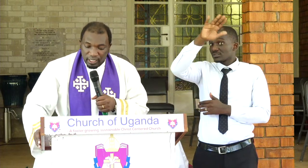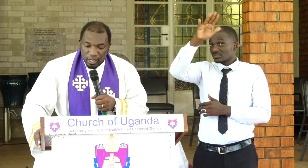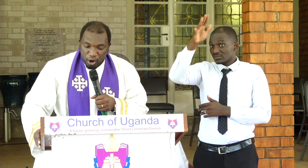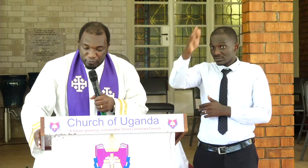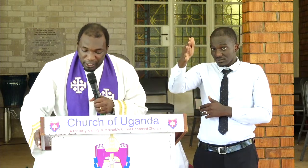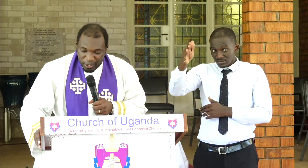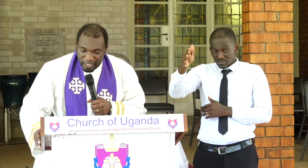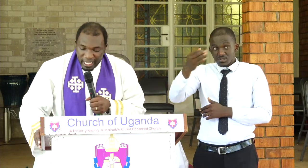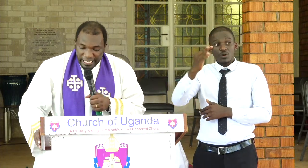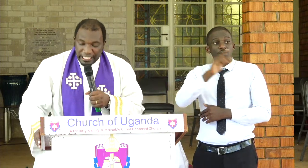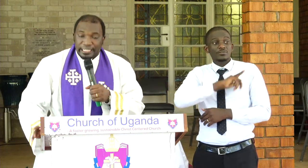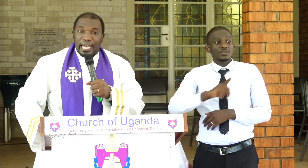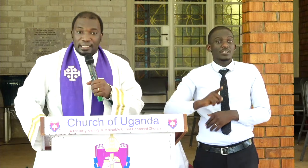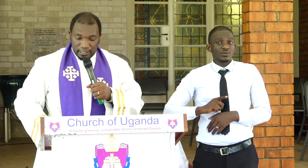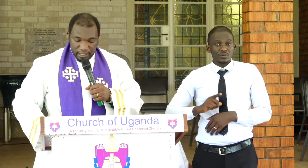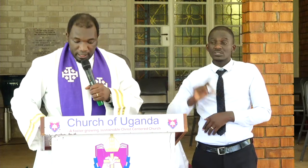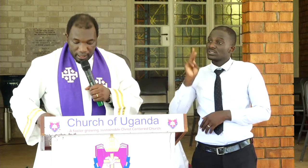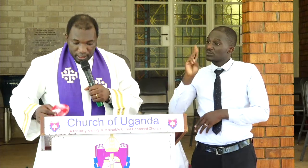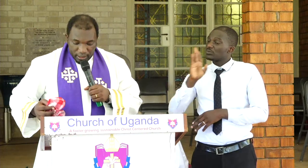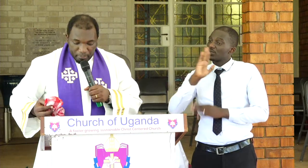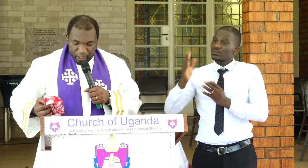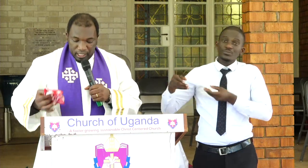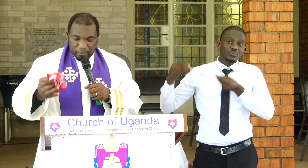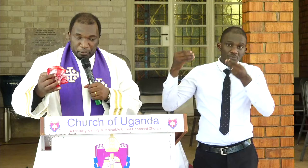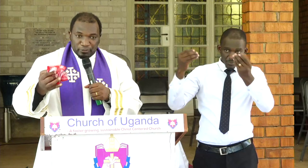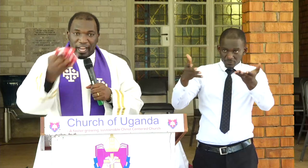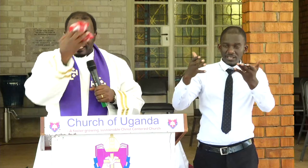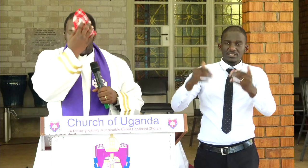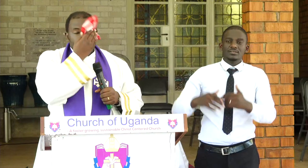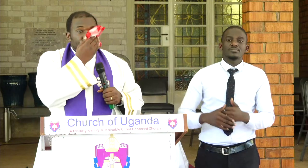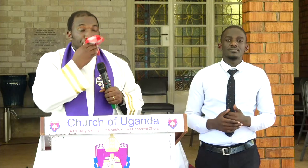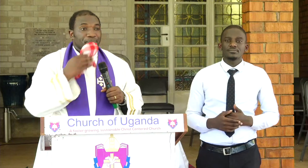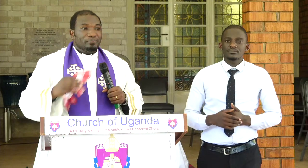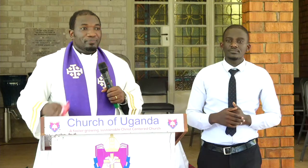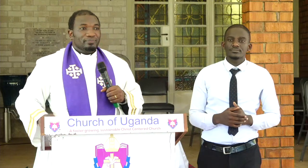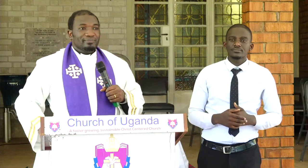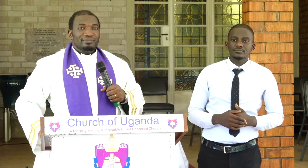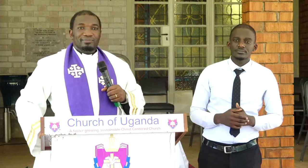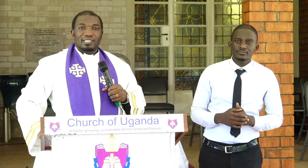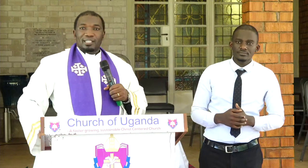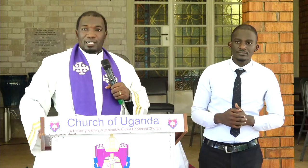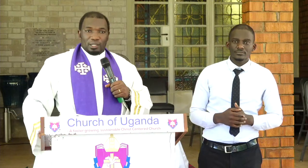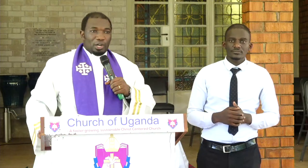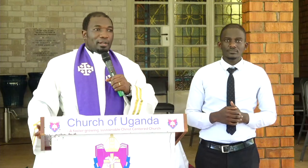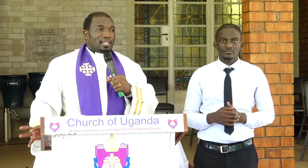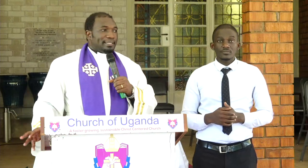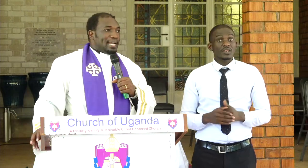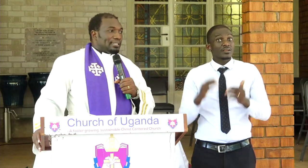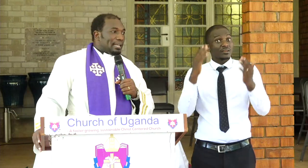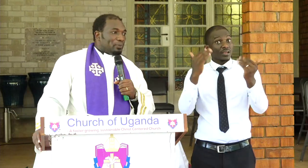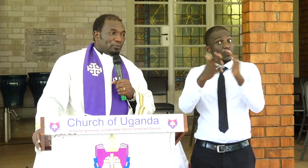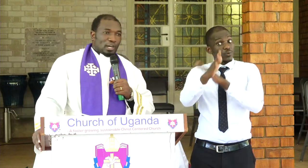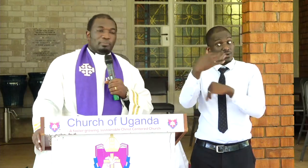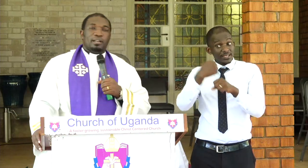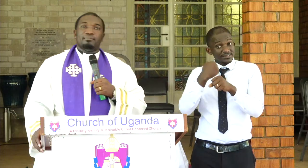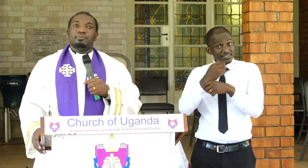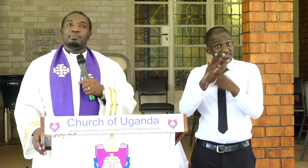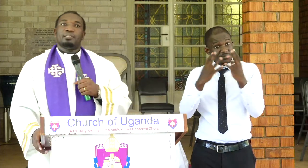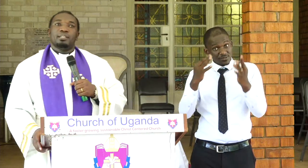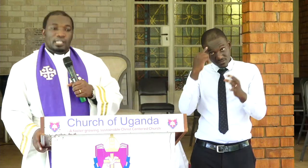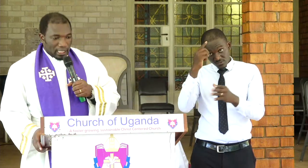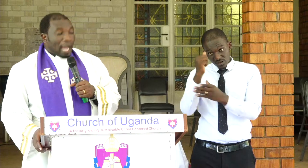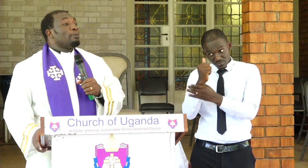mountain of the Lord, it shall be provided. Now God has done something for